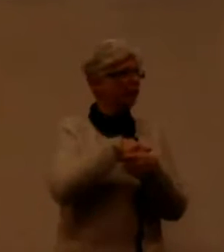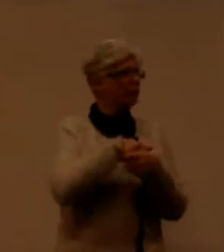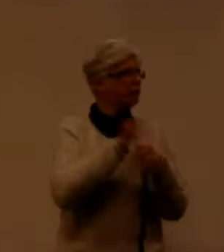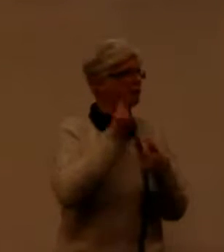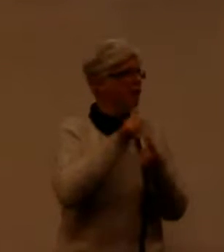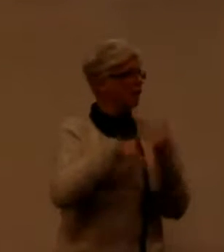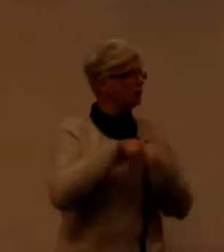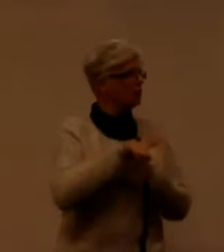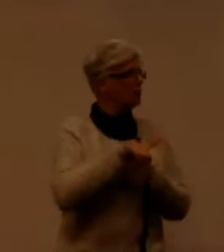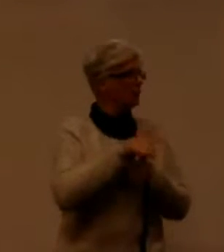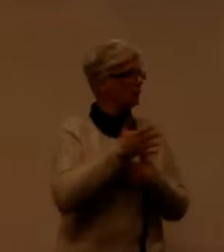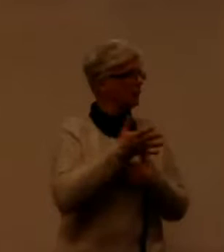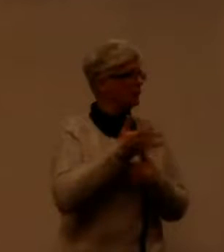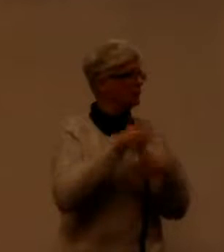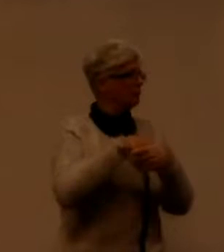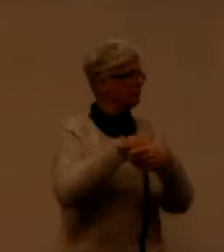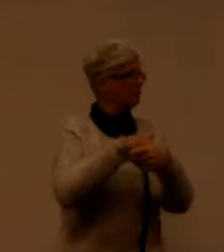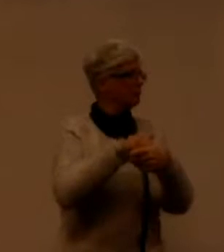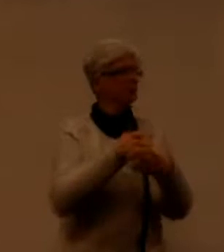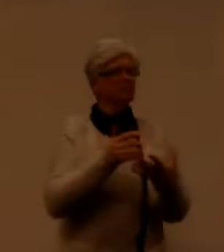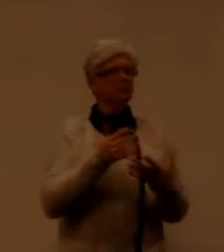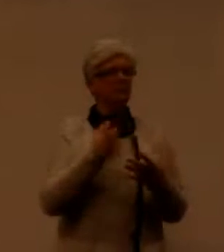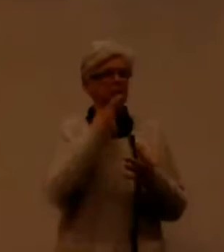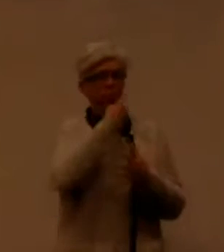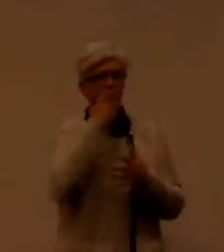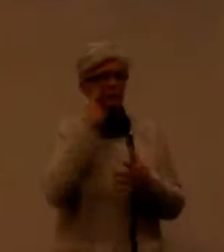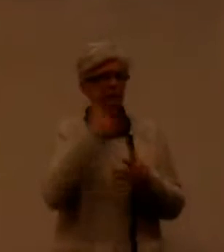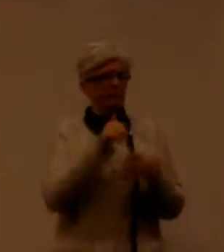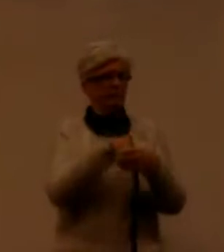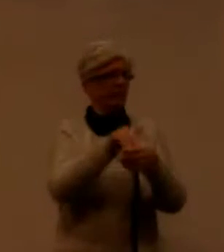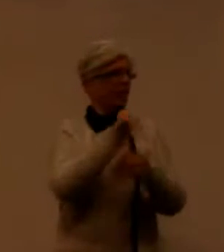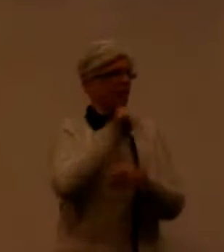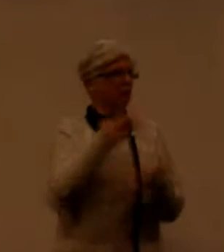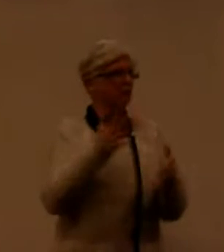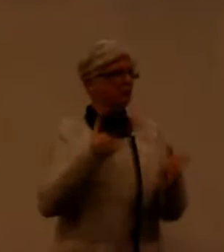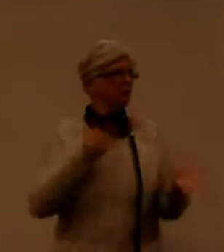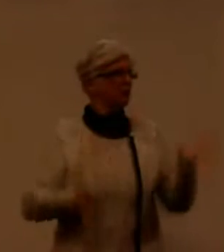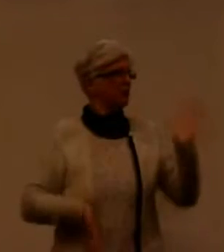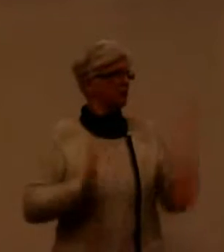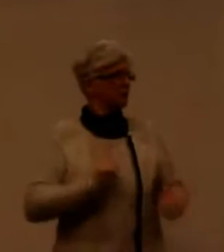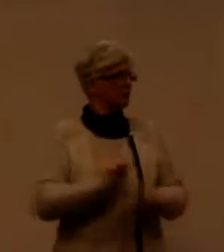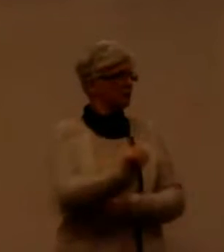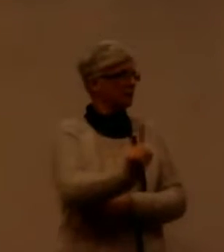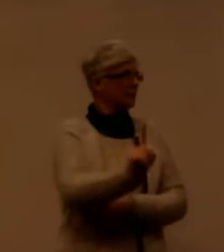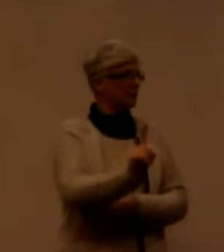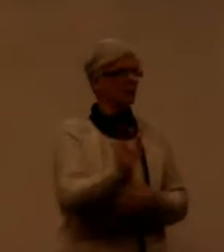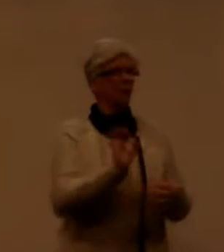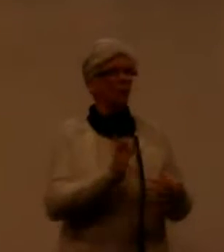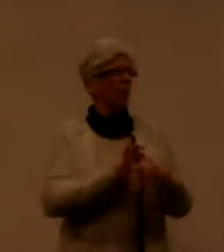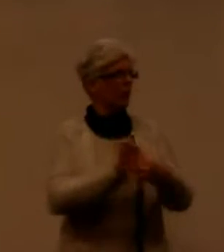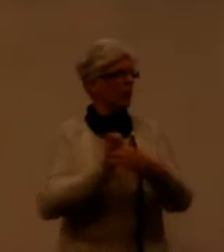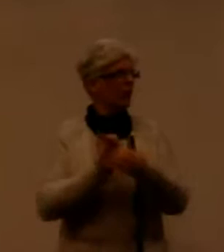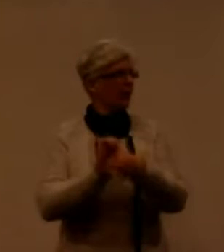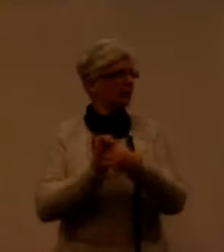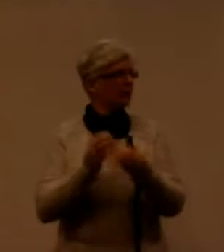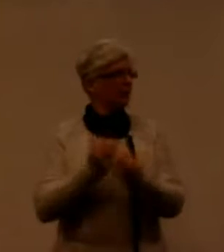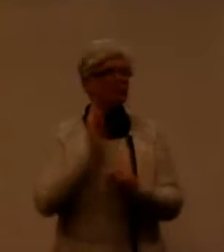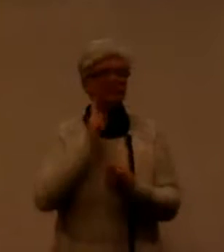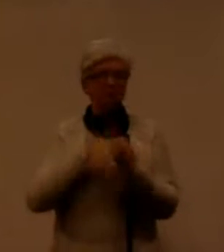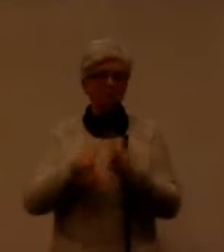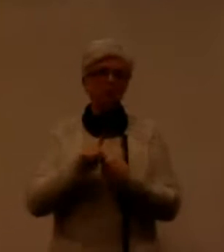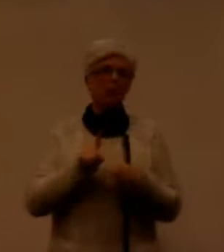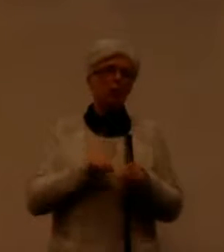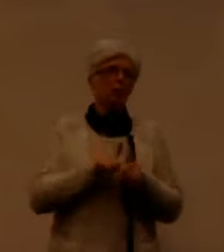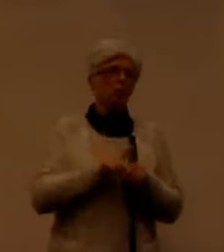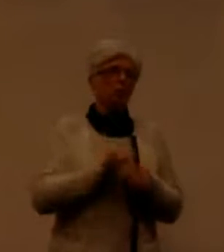sure that people are actually involved and it will involve members of the deaf community. It's not just someone who can sort of,